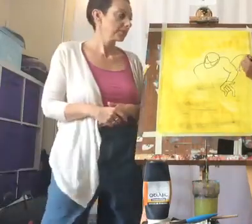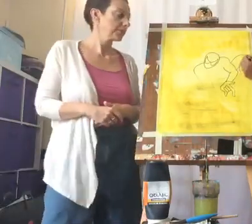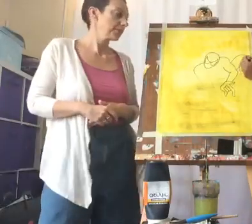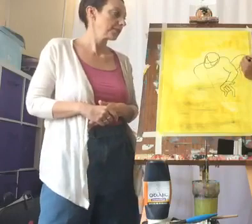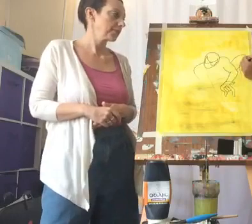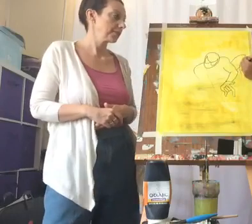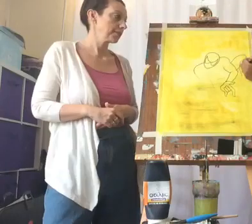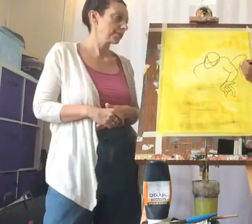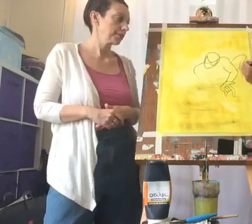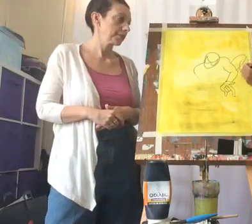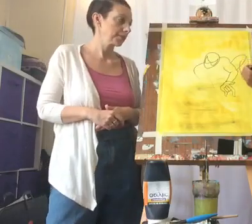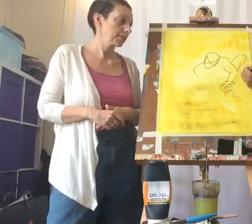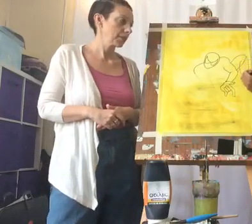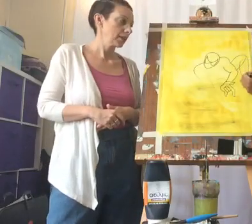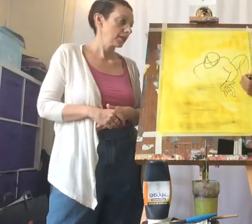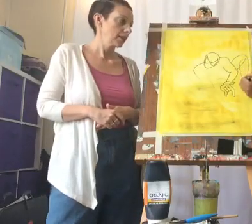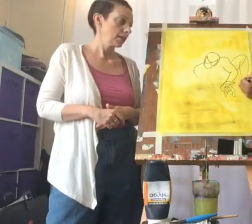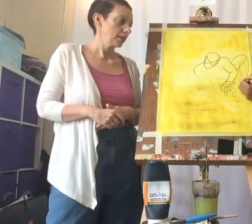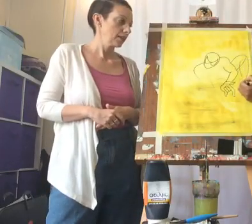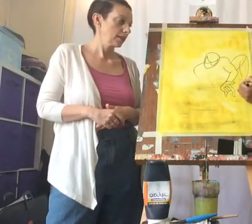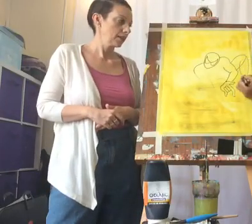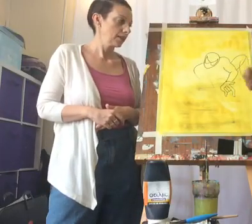So you just